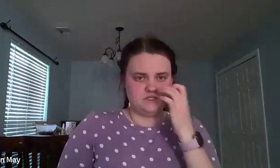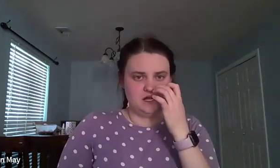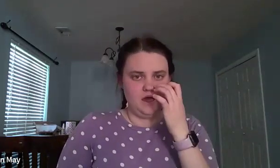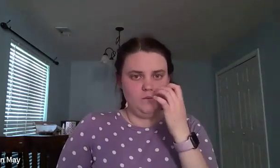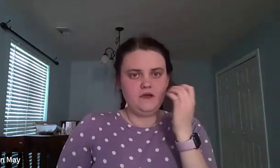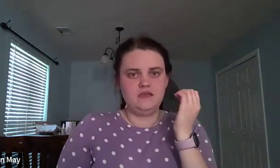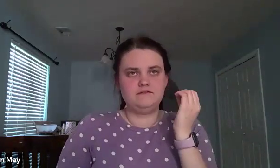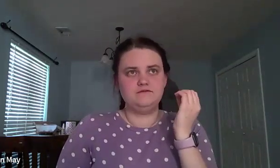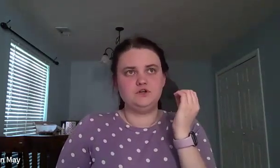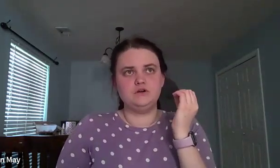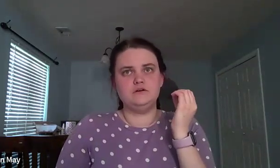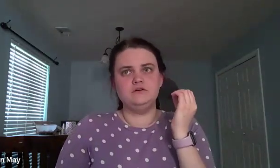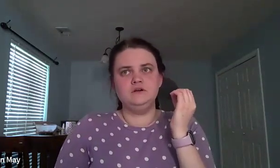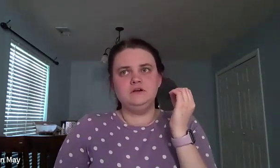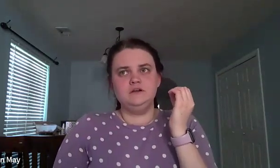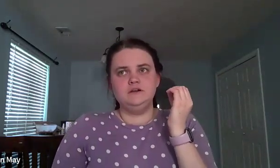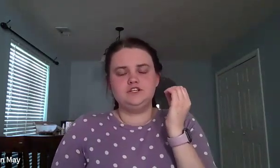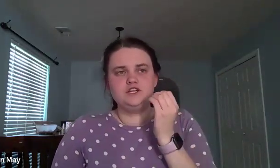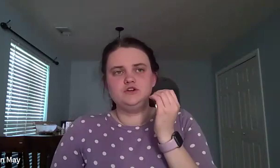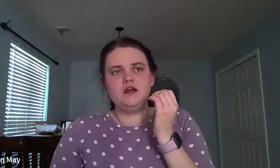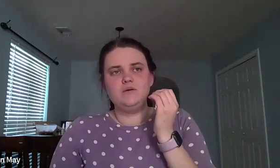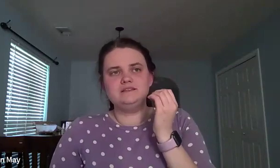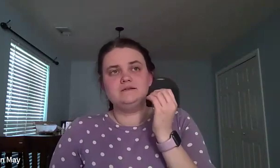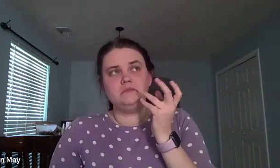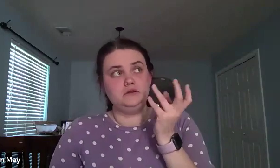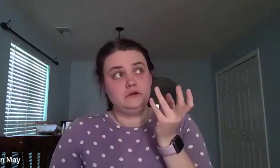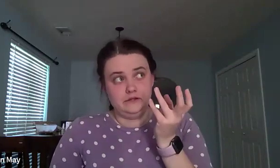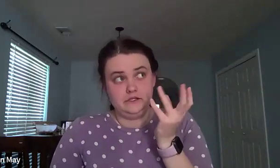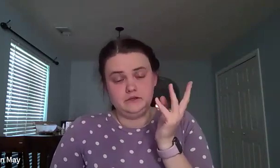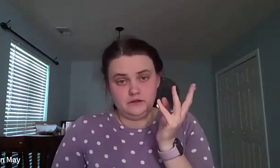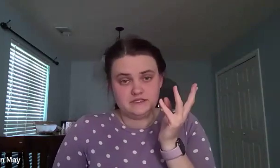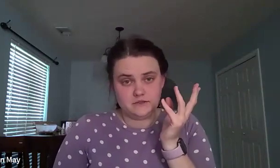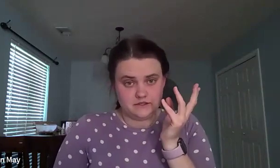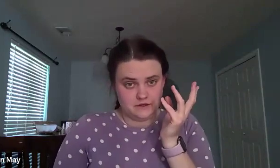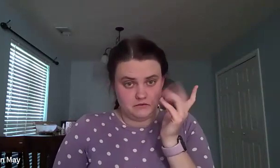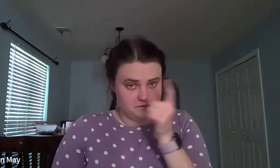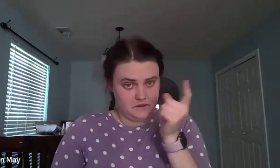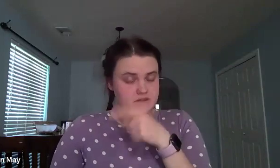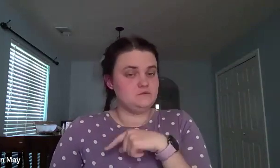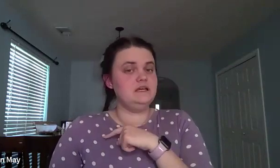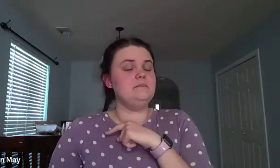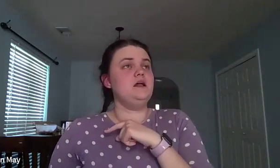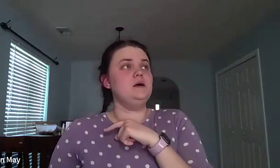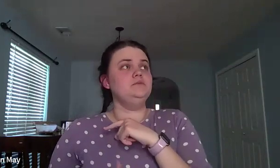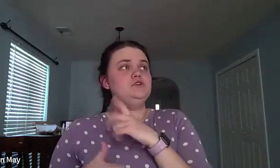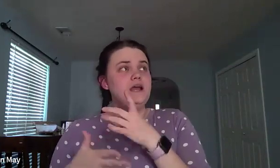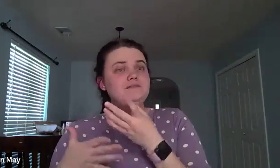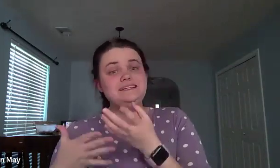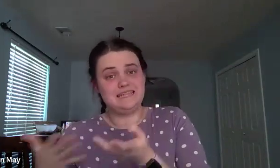going to help. If you're, because you know, you're not always, I mean, you could, someone's going to correct me on this one day, but you could have like steak